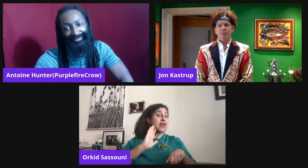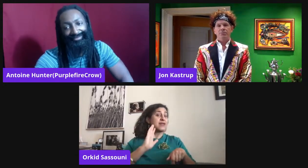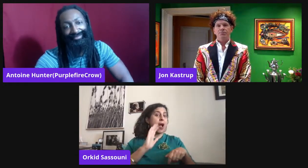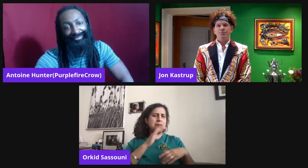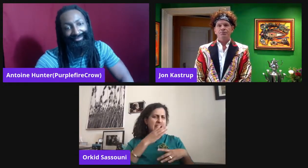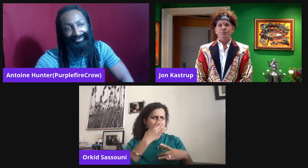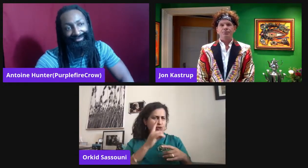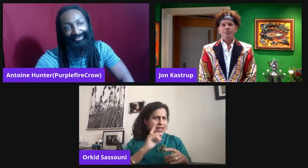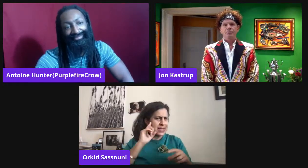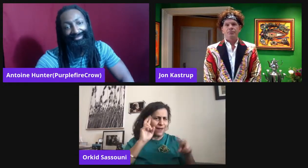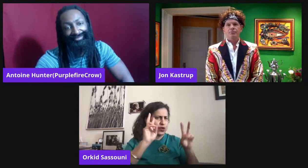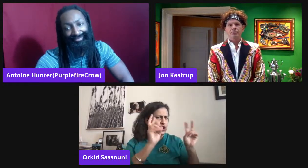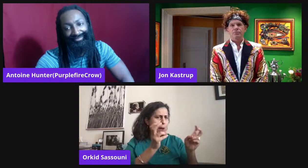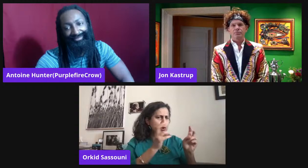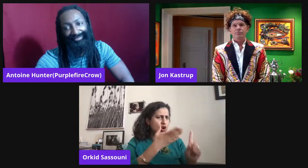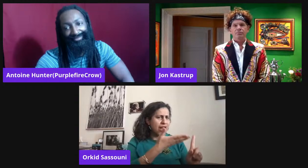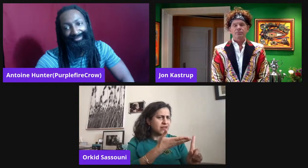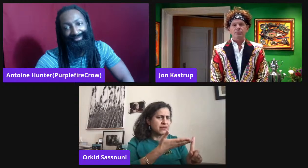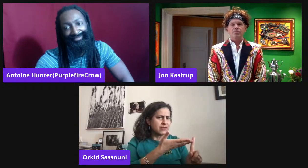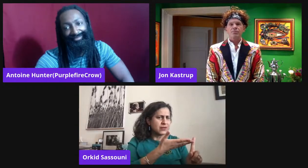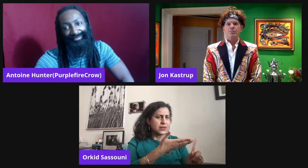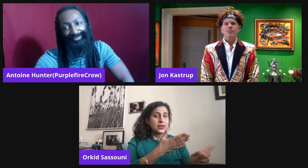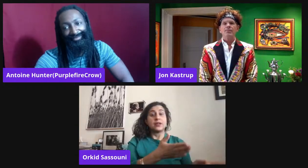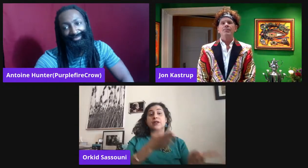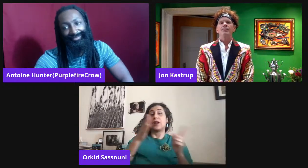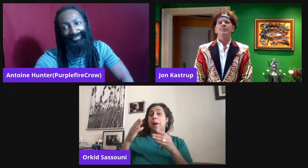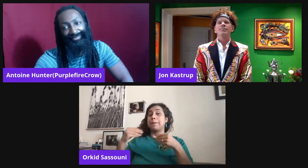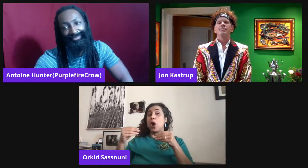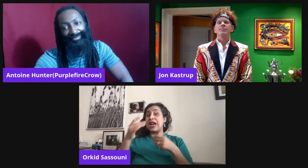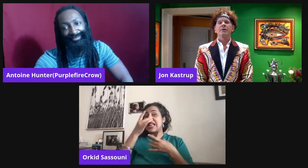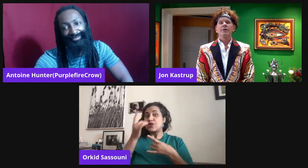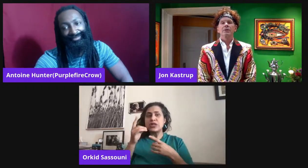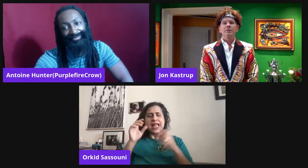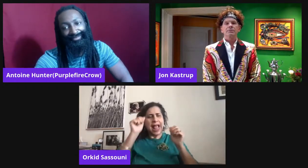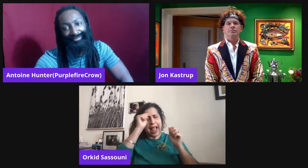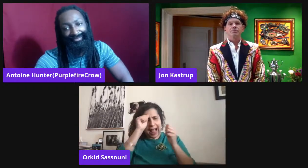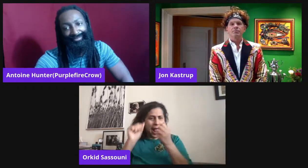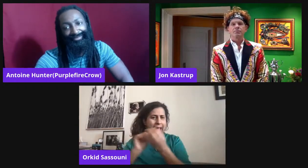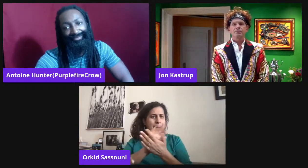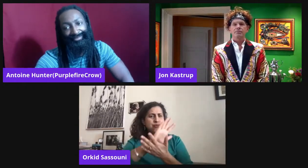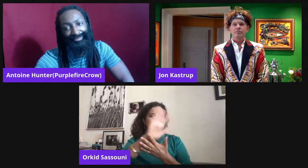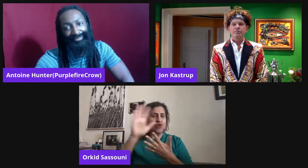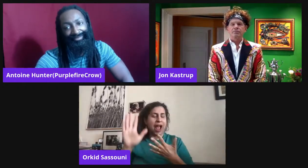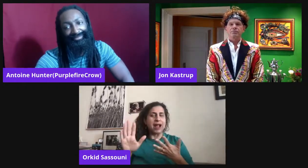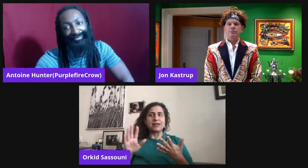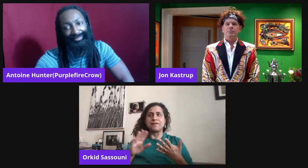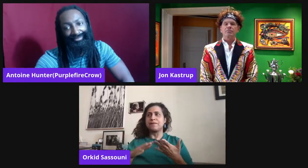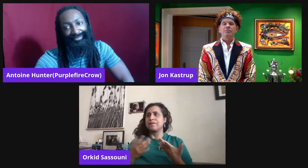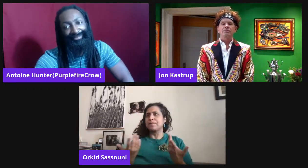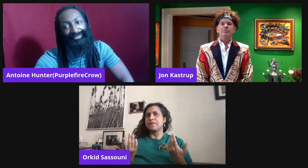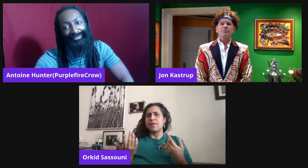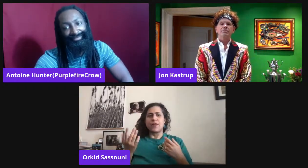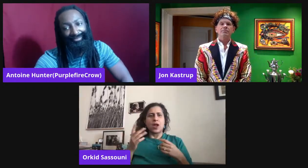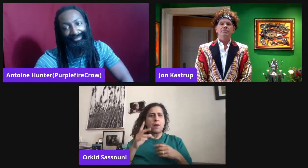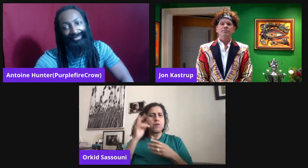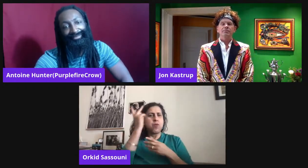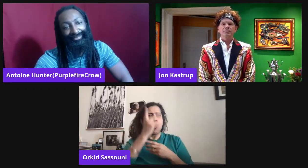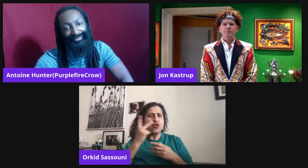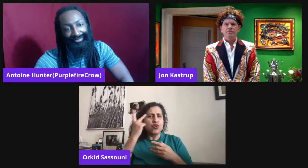painting and murals. And I don't know if it was deaf themed, but there was a market at a